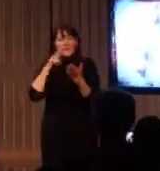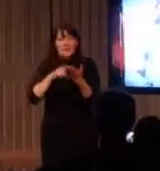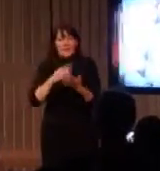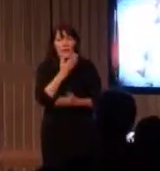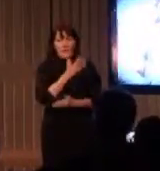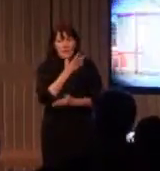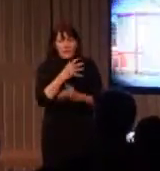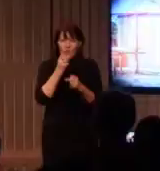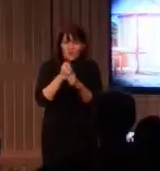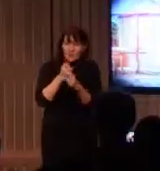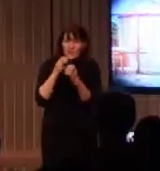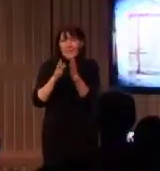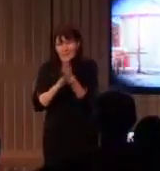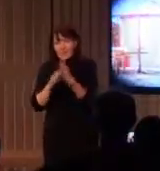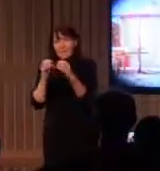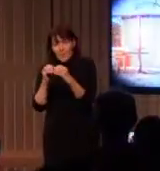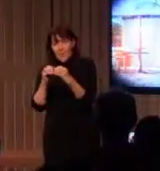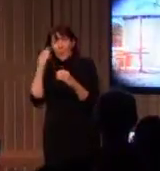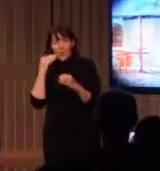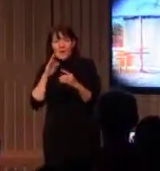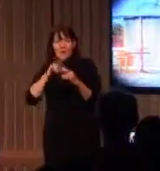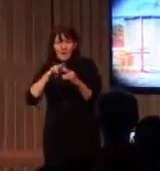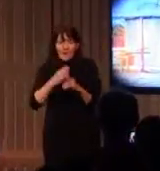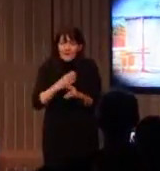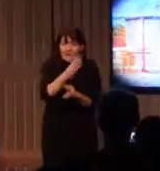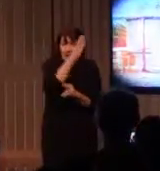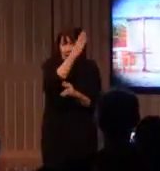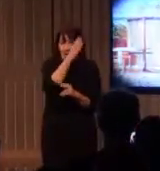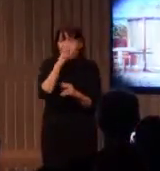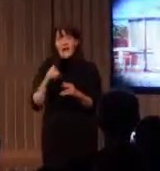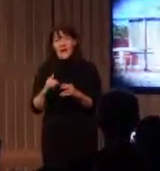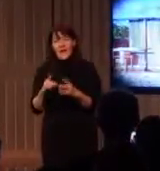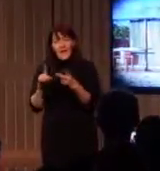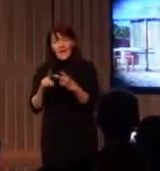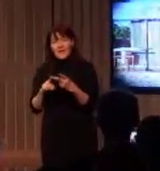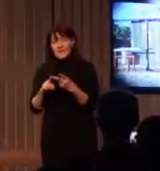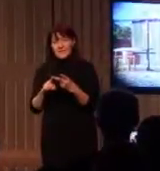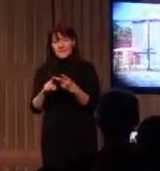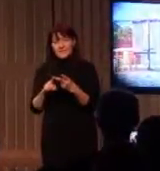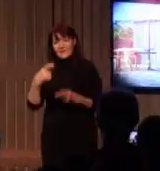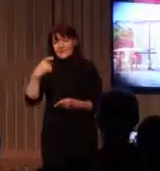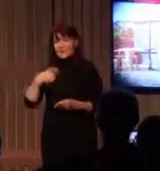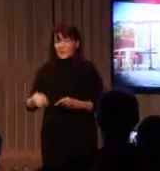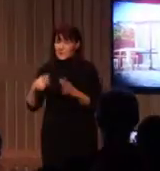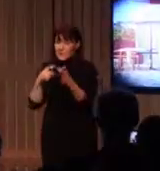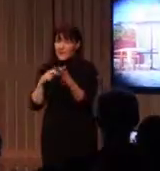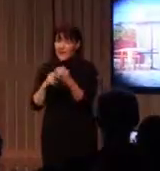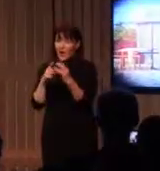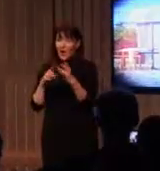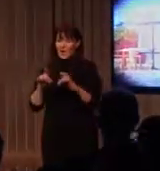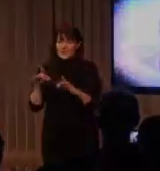proud Gurindji Malian Mutbara woman on my father's side, and also as a person of